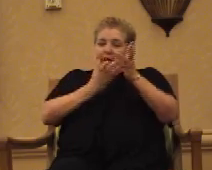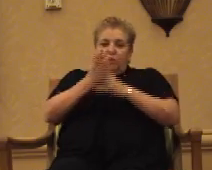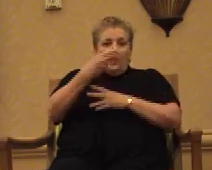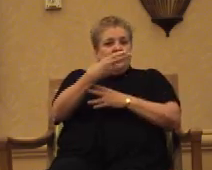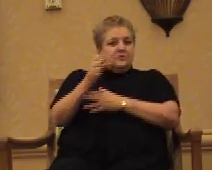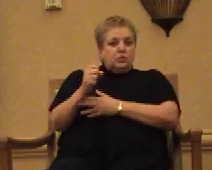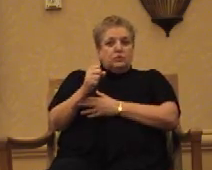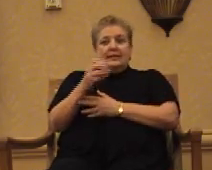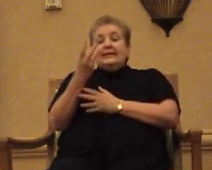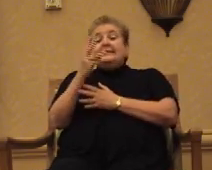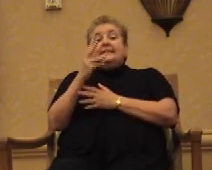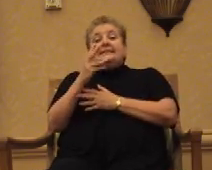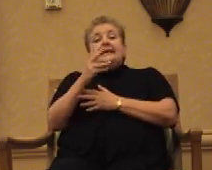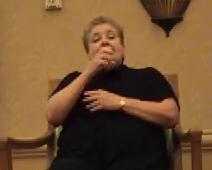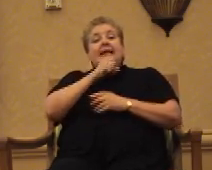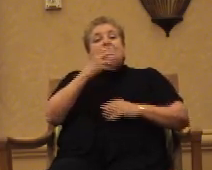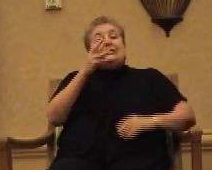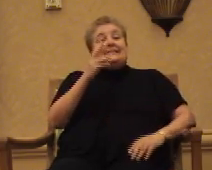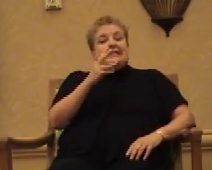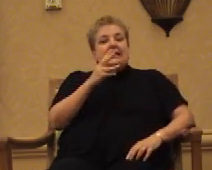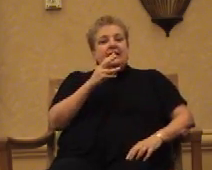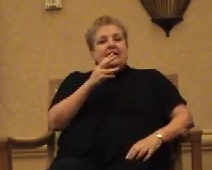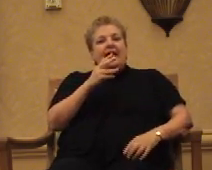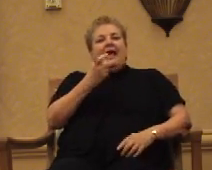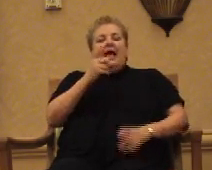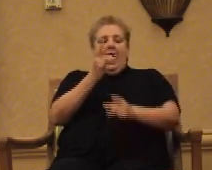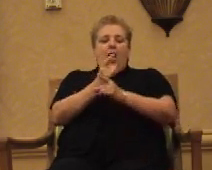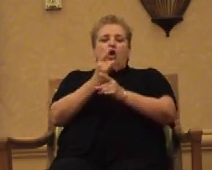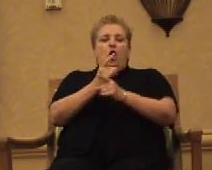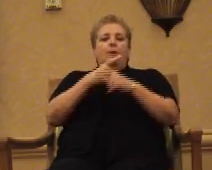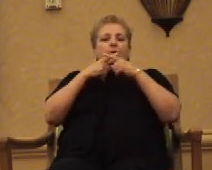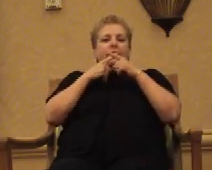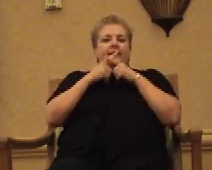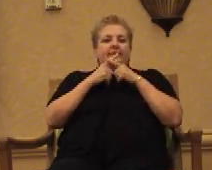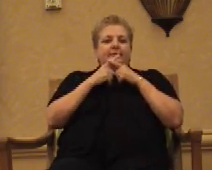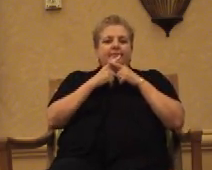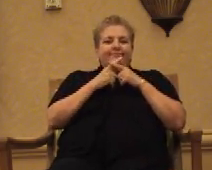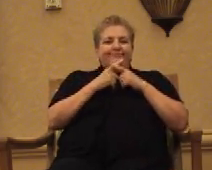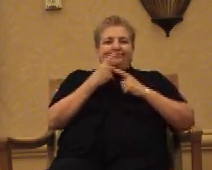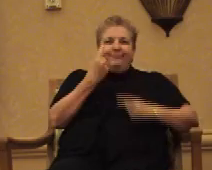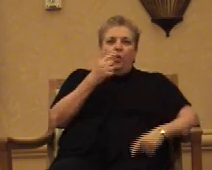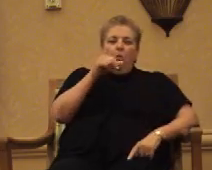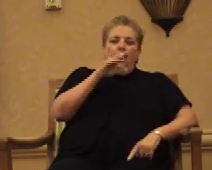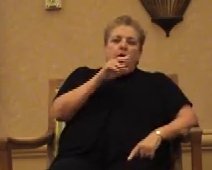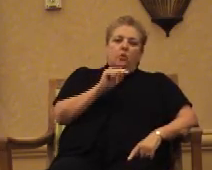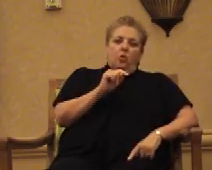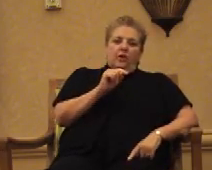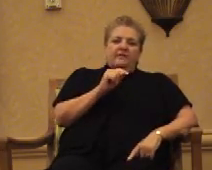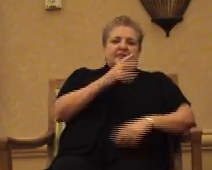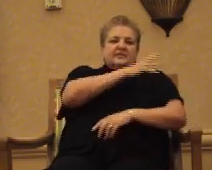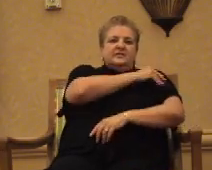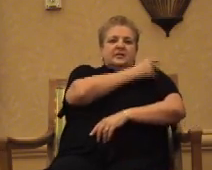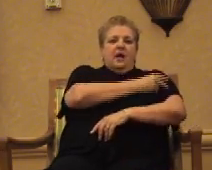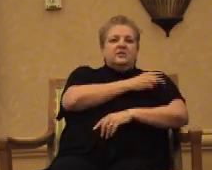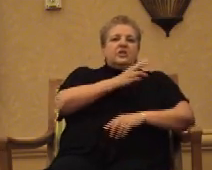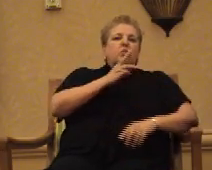had alcohol poisoning. I drank a quart of scotch and water one night and couldn't stop vomiting the next morning.